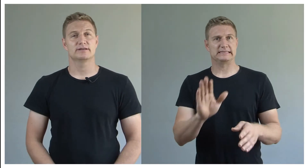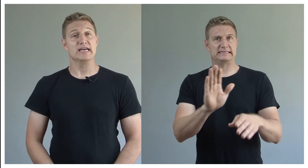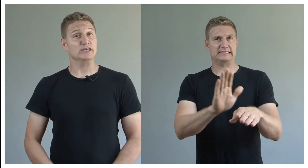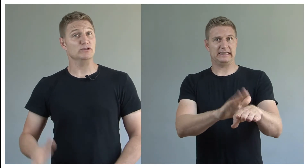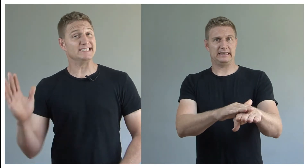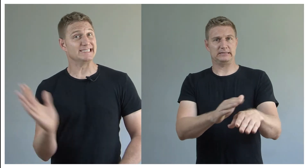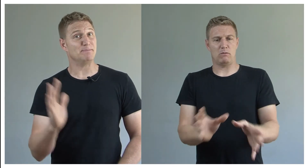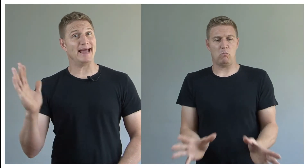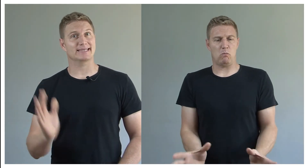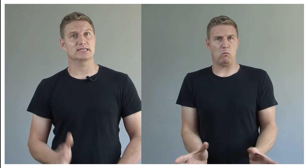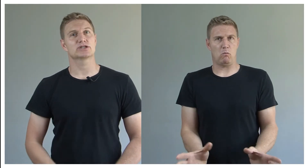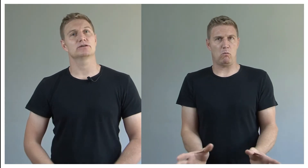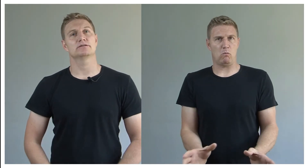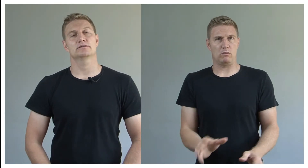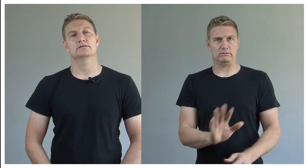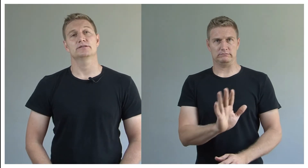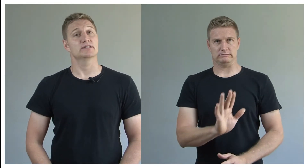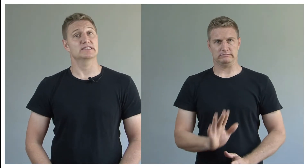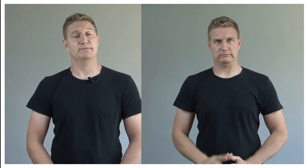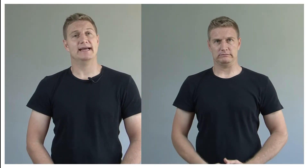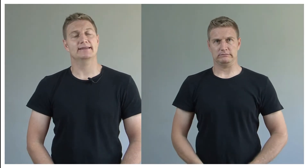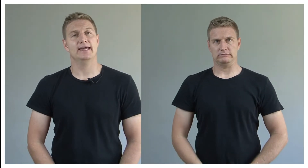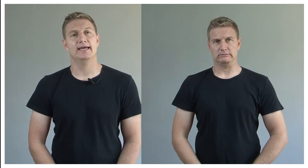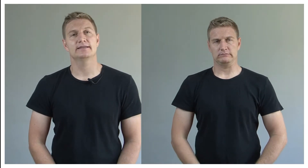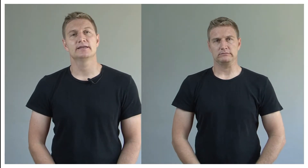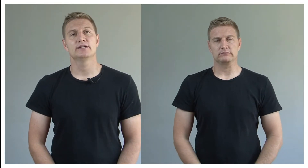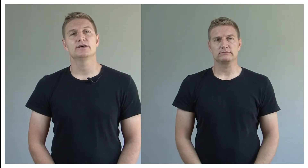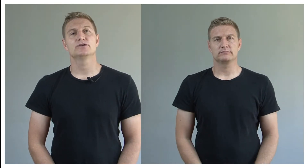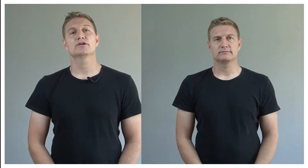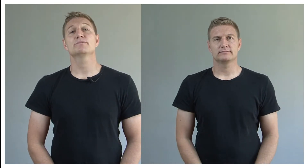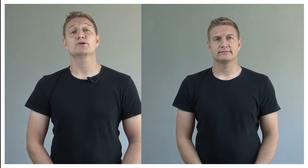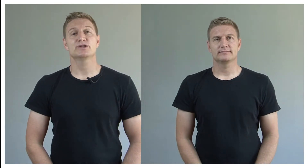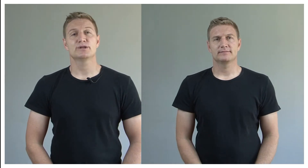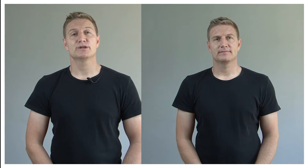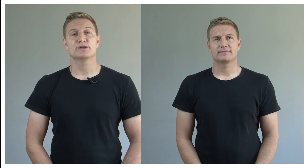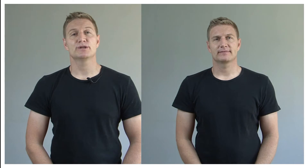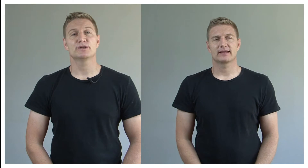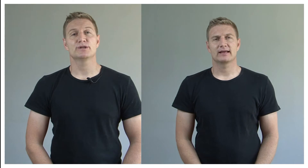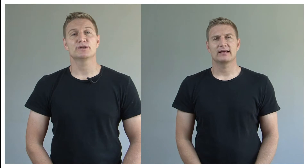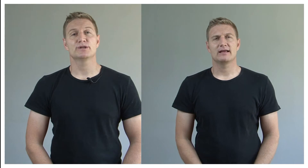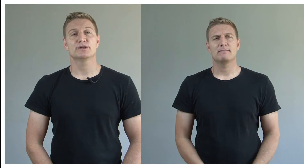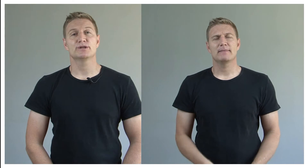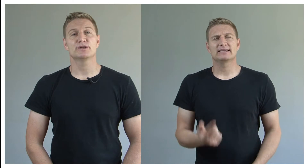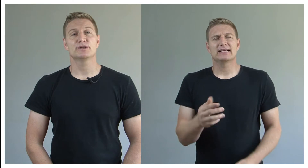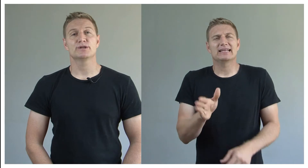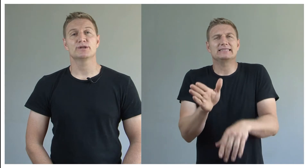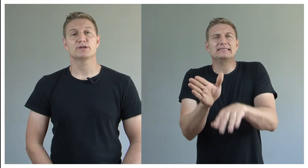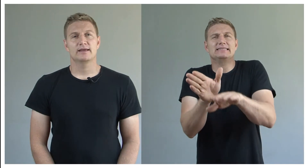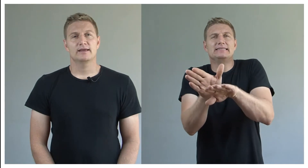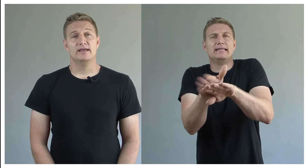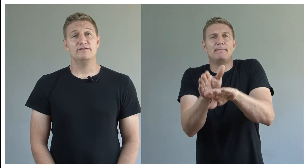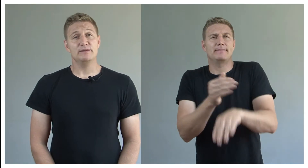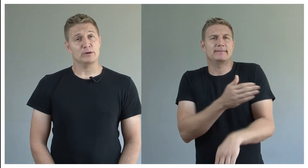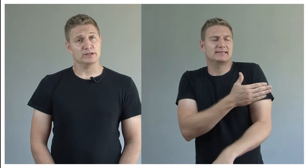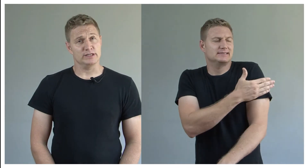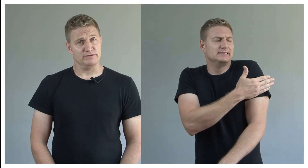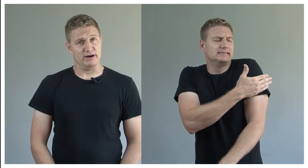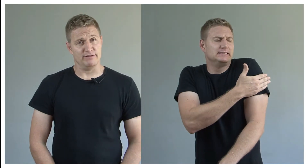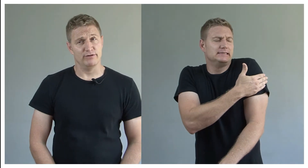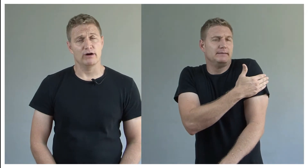Do not smack the shoulder. Do not smack the head. Do not push the person to get attention. If the person is very far, you can